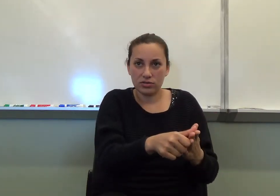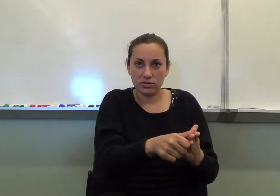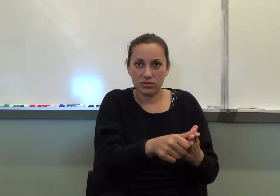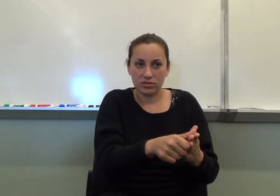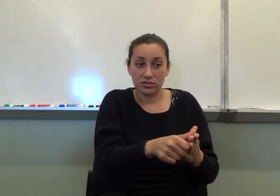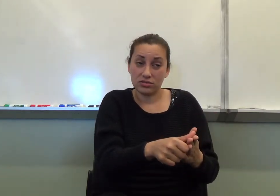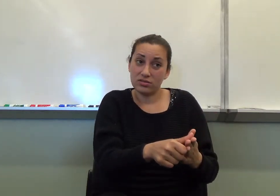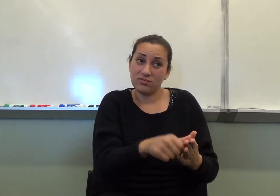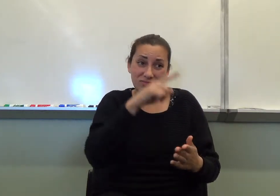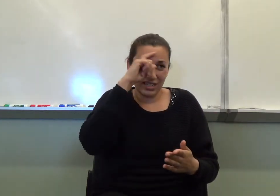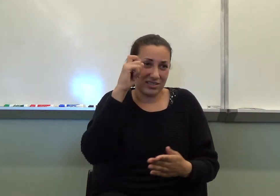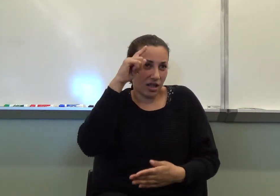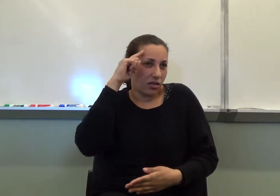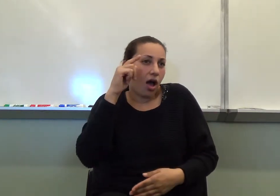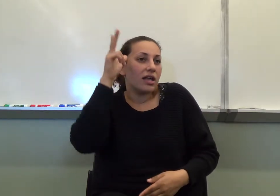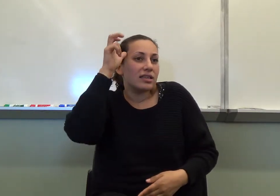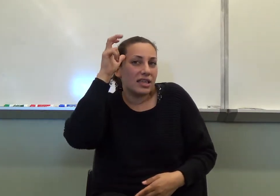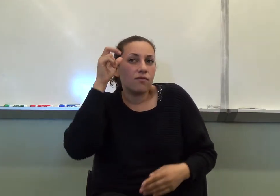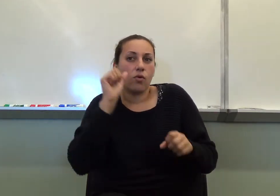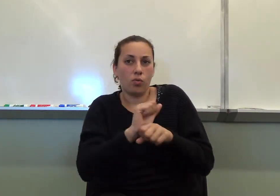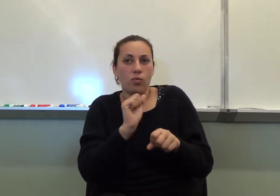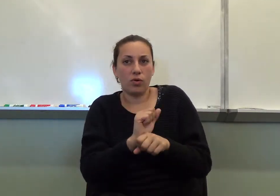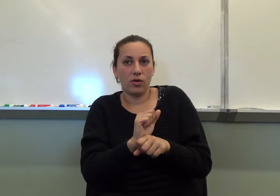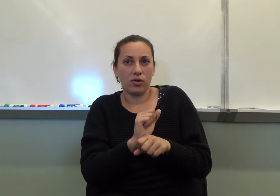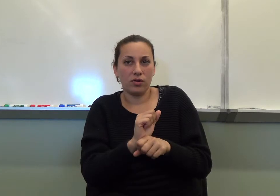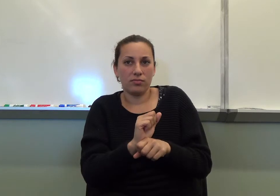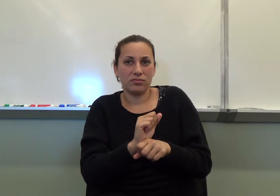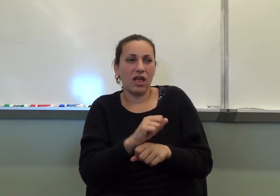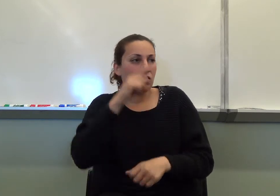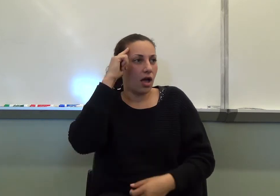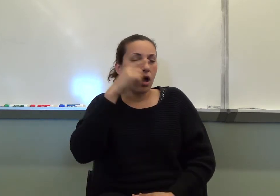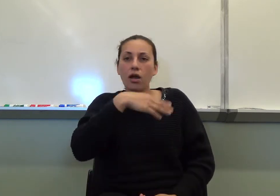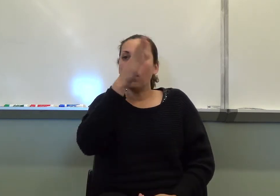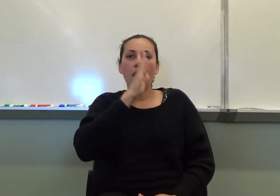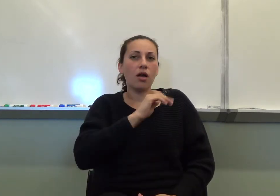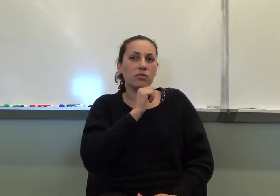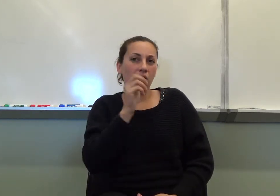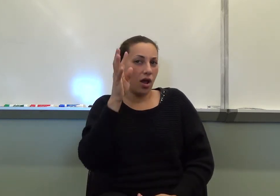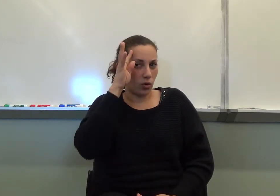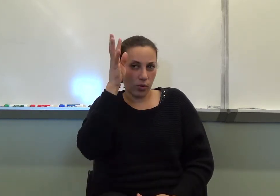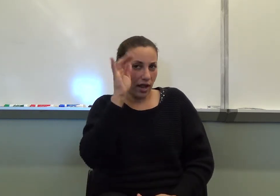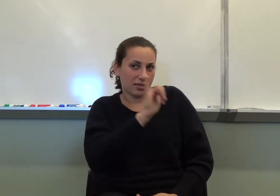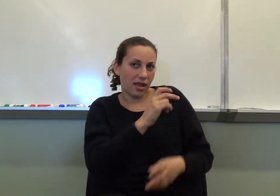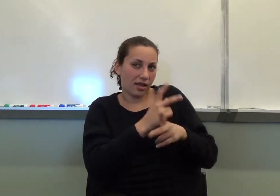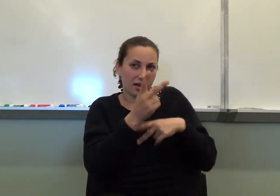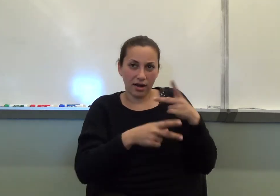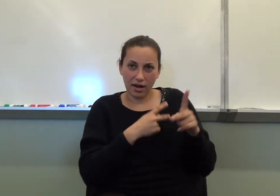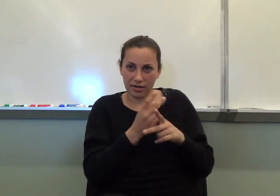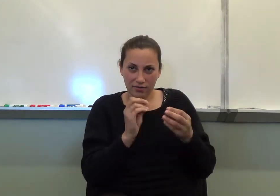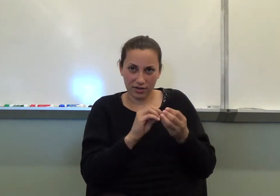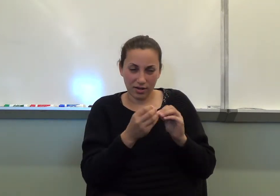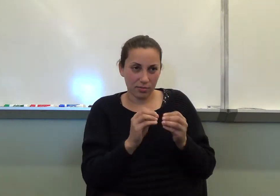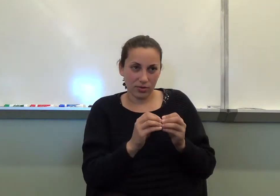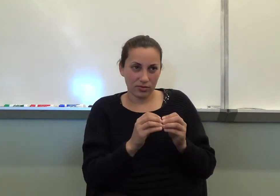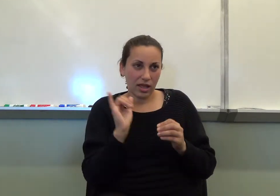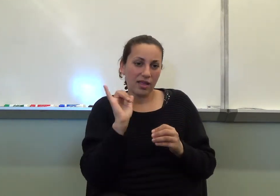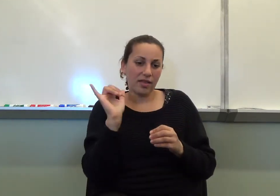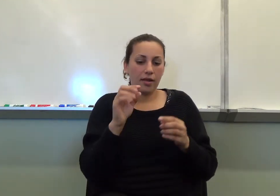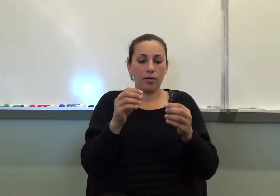several places in that time, Pythagoreans were killed for talking about irrational numbers. Wow. Today, it's